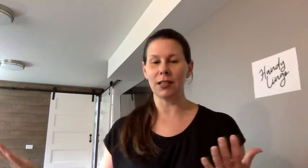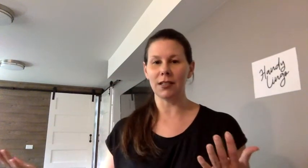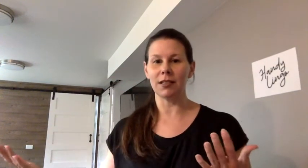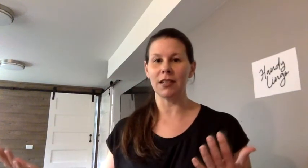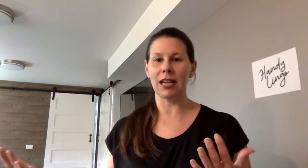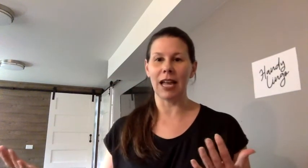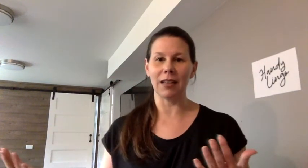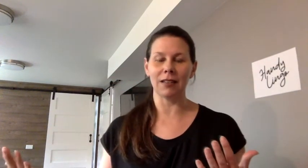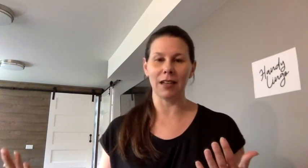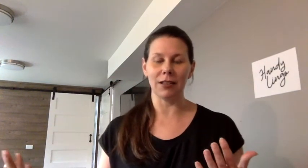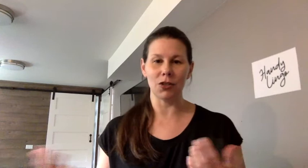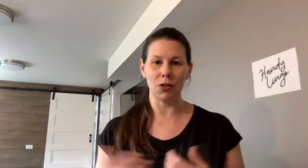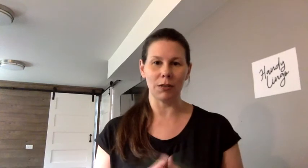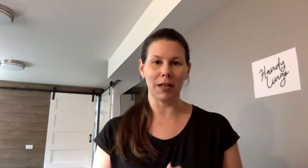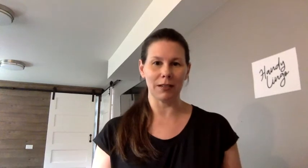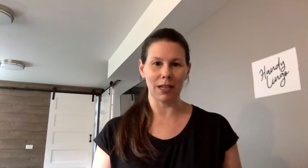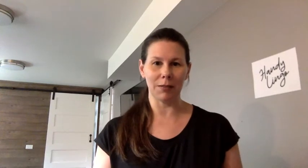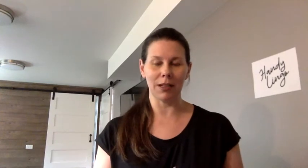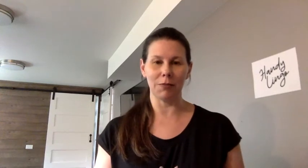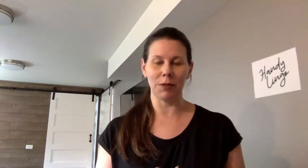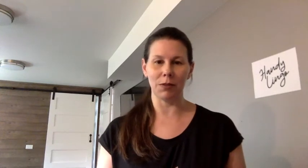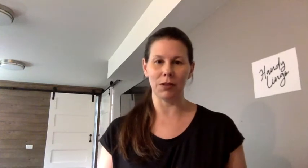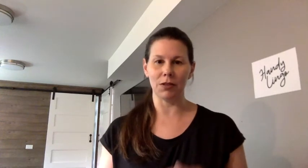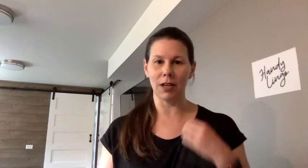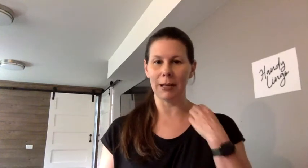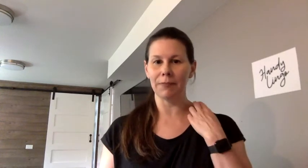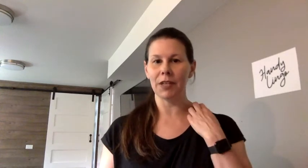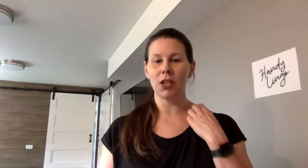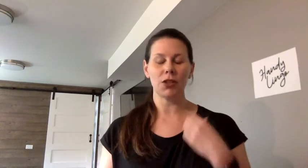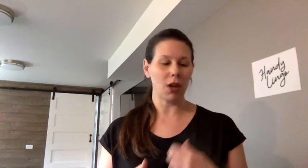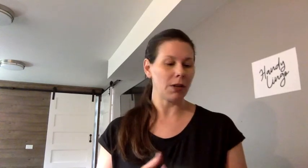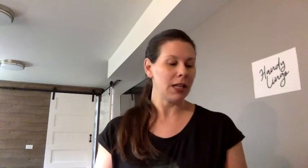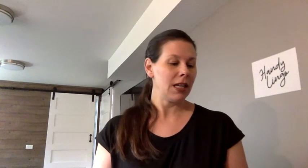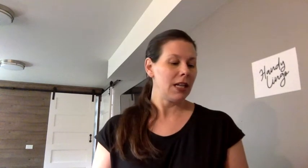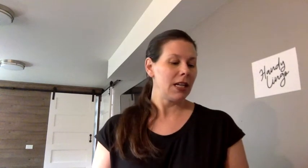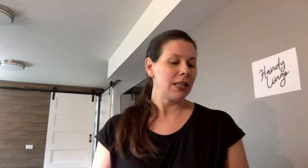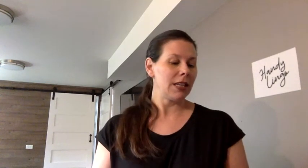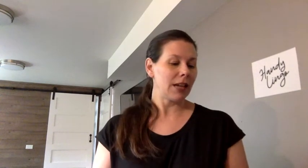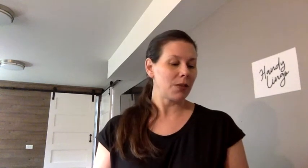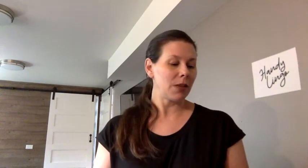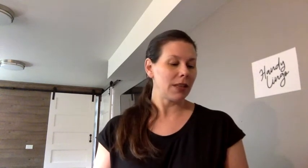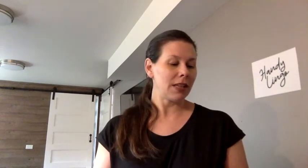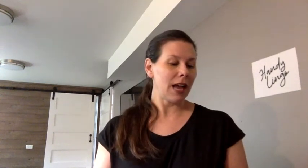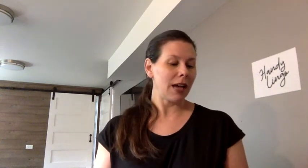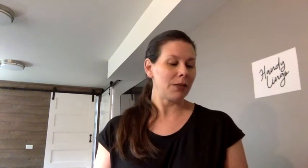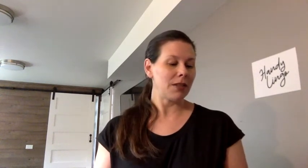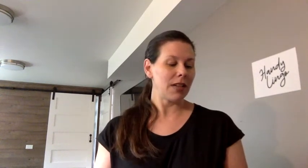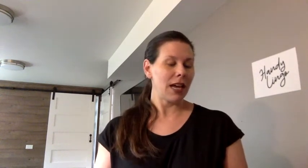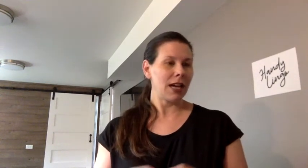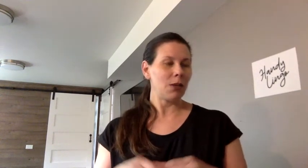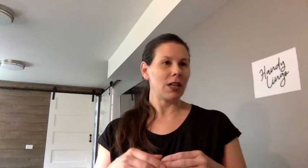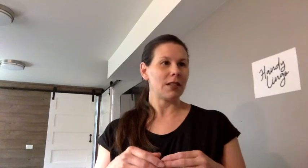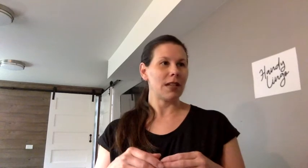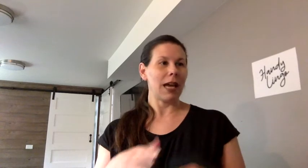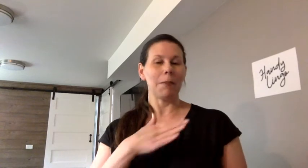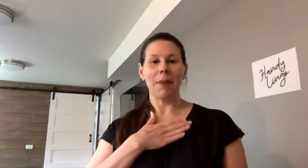sentence in ASL in the short amount of time that I've been with you today. So the next one that I would say, we could say,